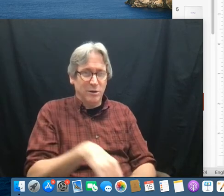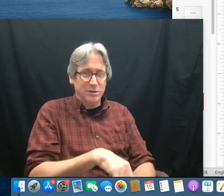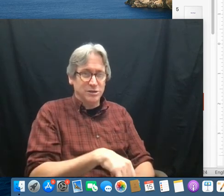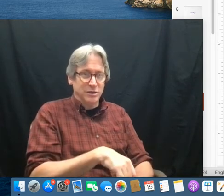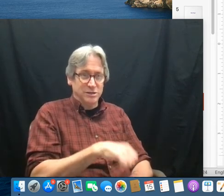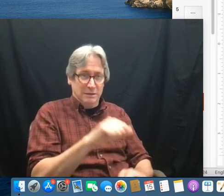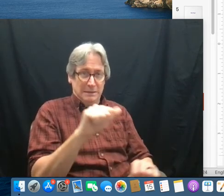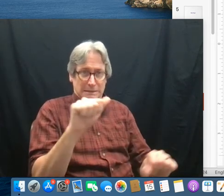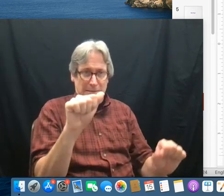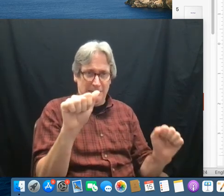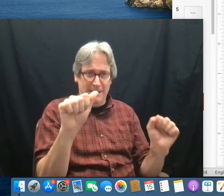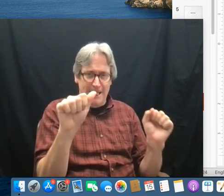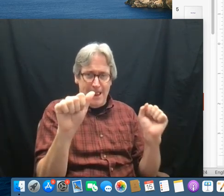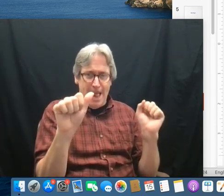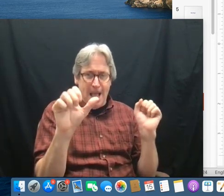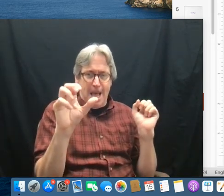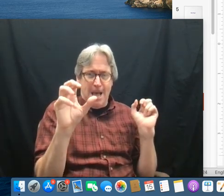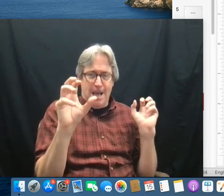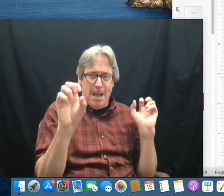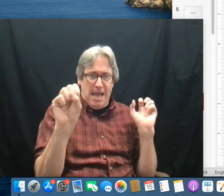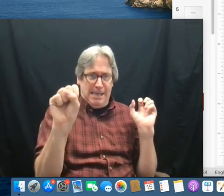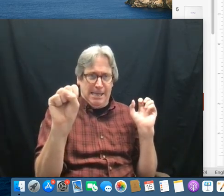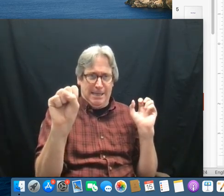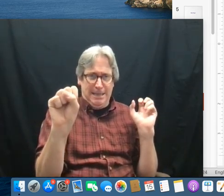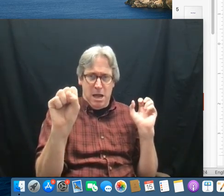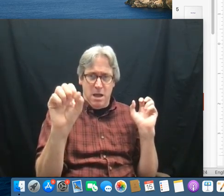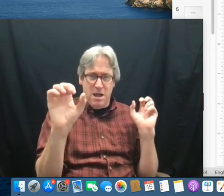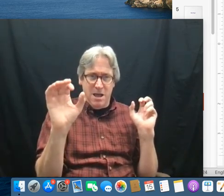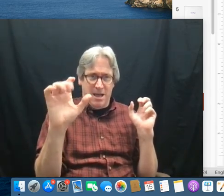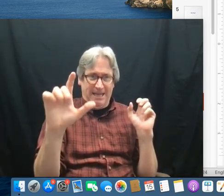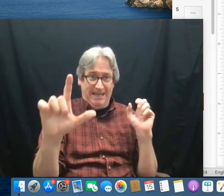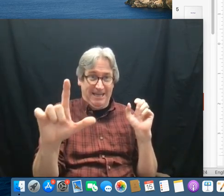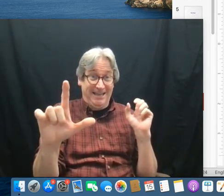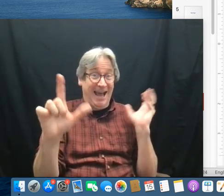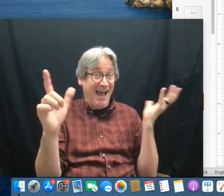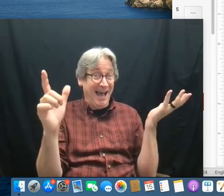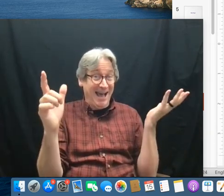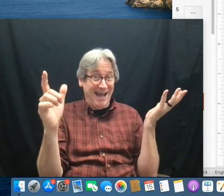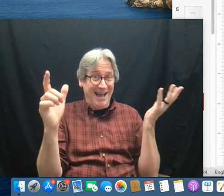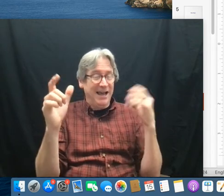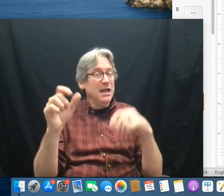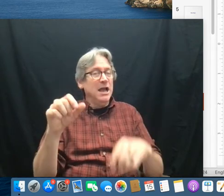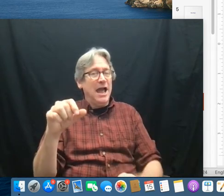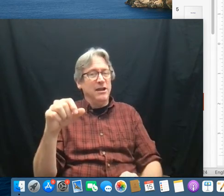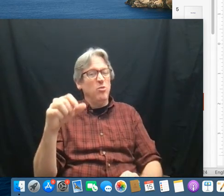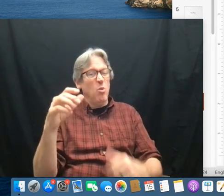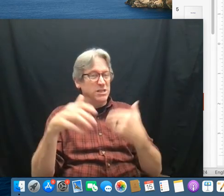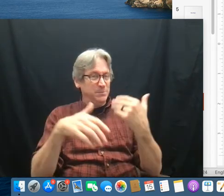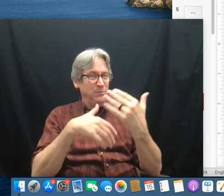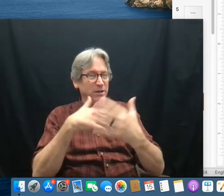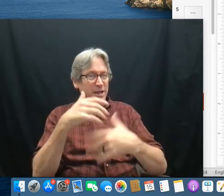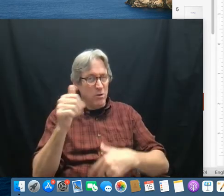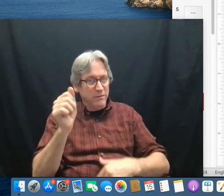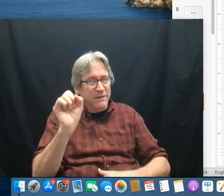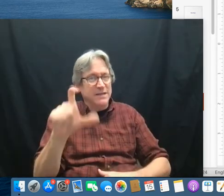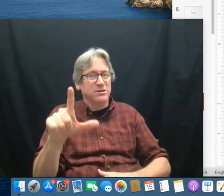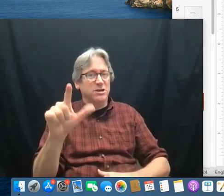pullback. I start with an A, I pull a little bit back as the thumb moves in front, and then I come back out for